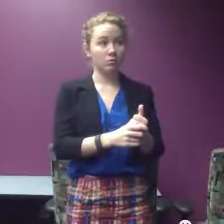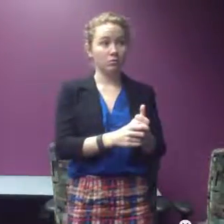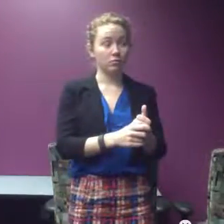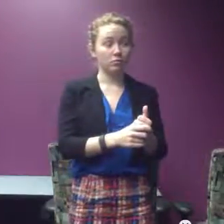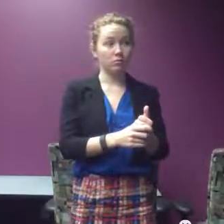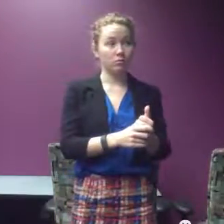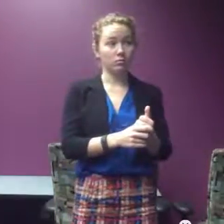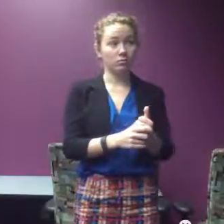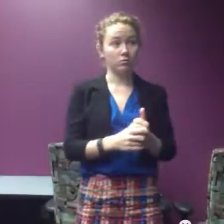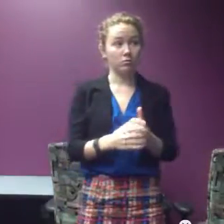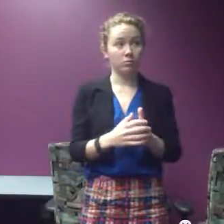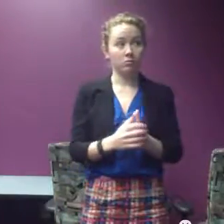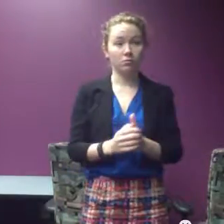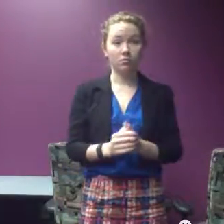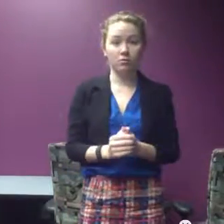You can see that on the board.